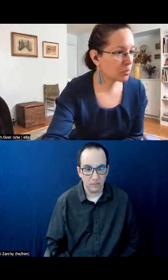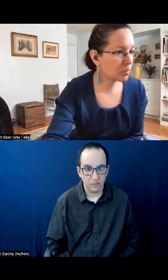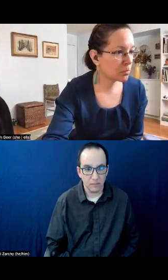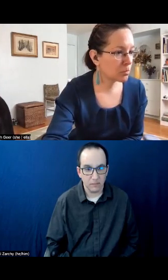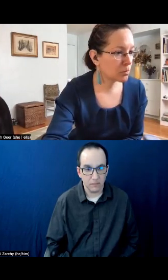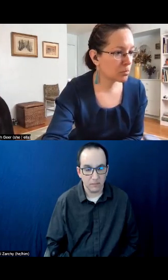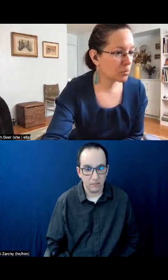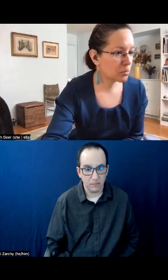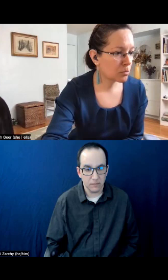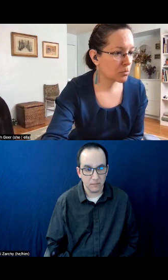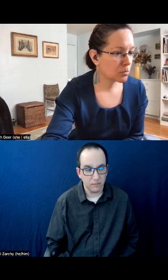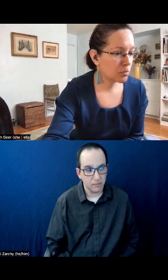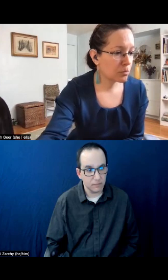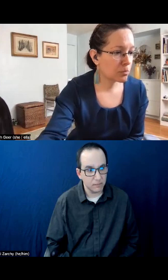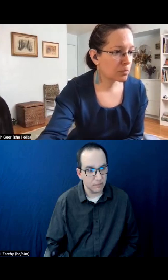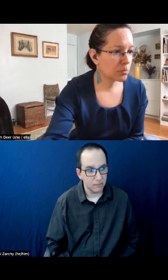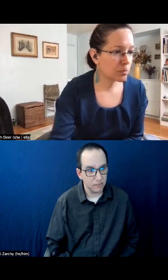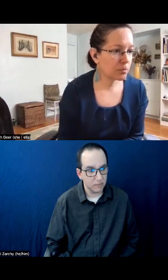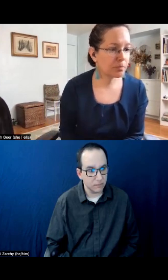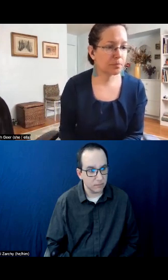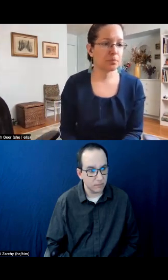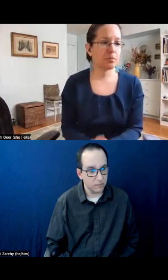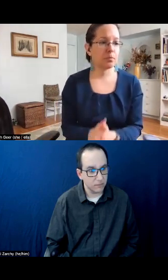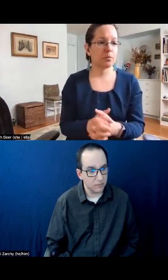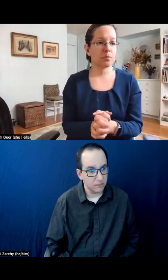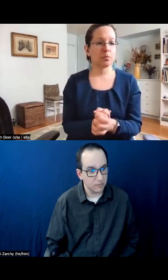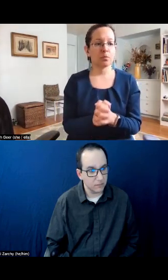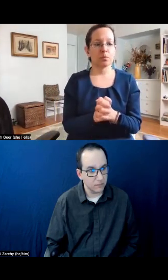understanding of this basic word order.